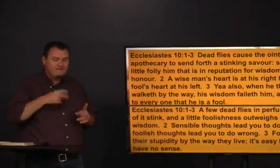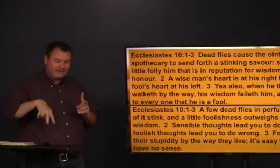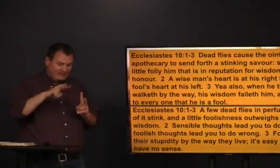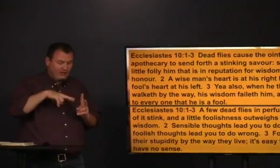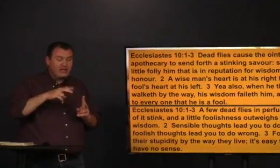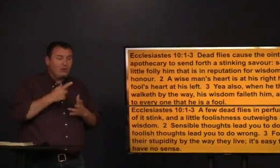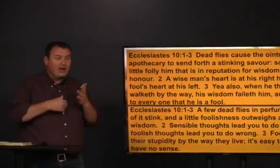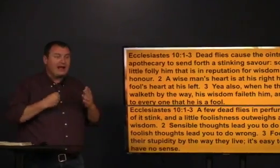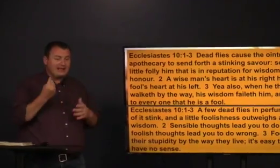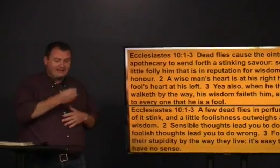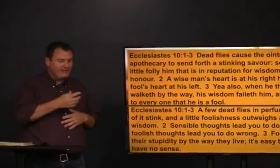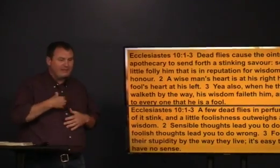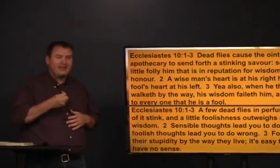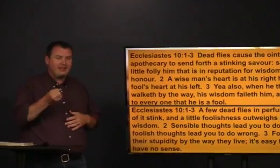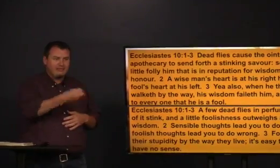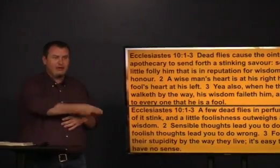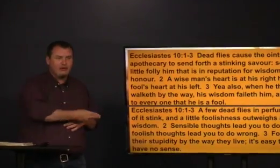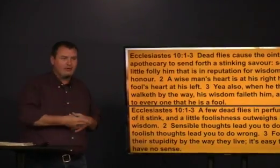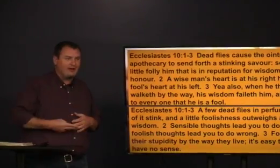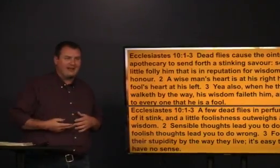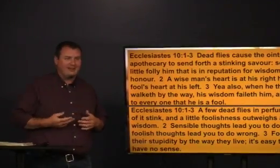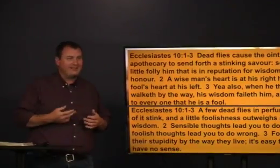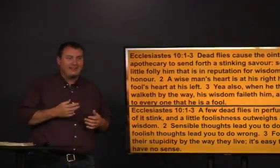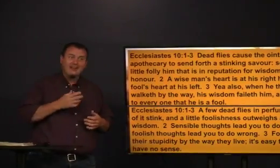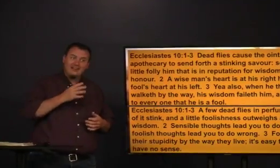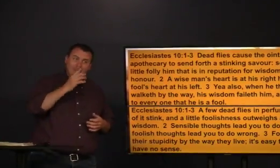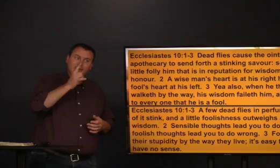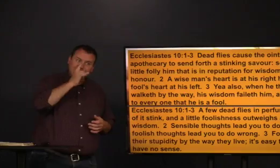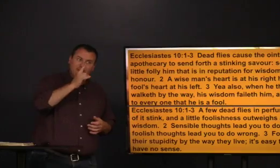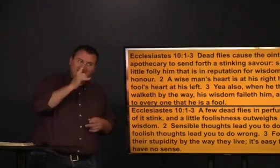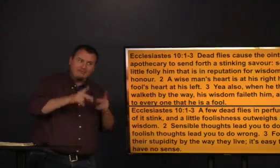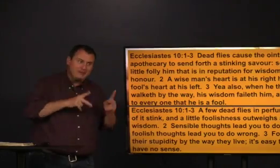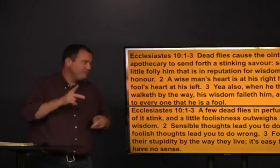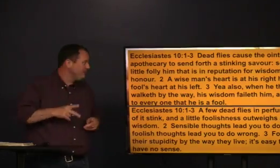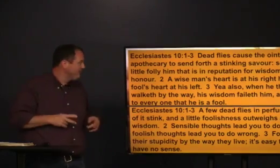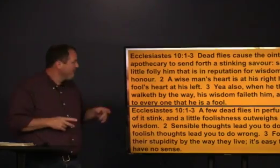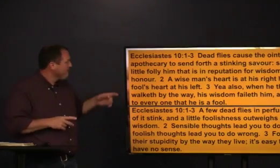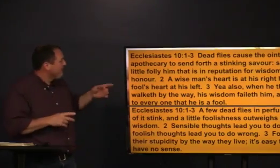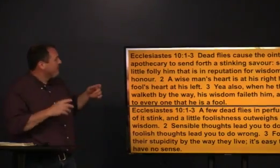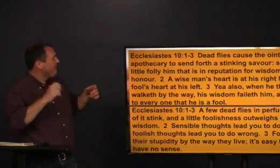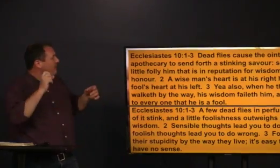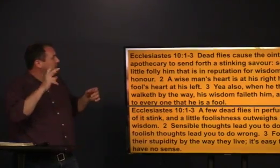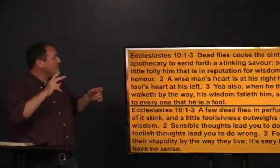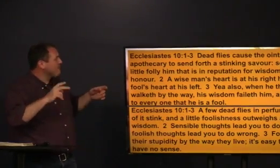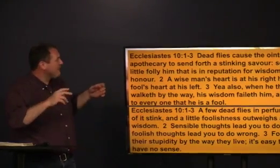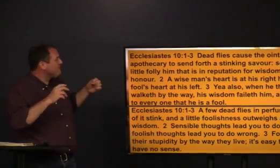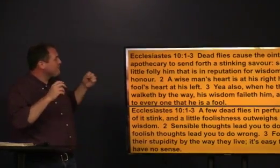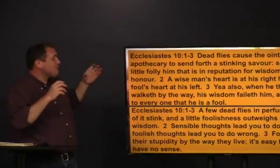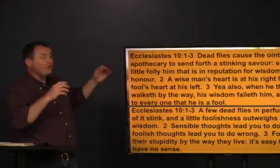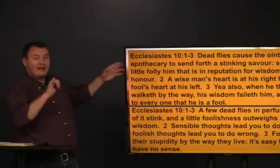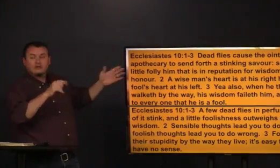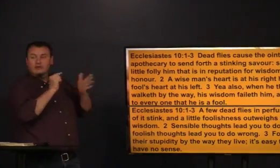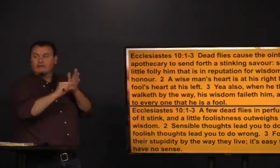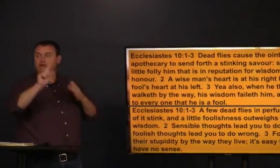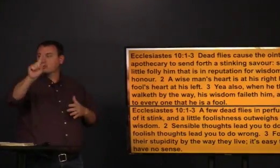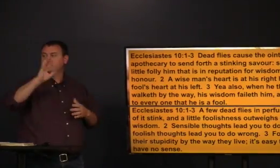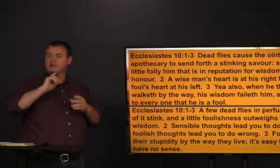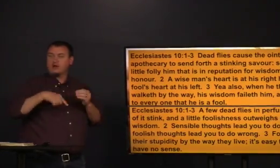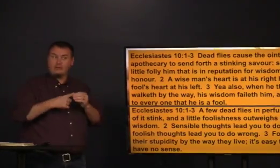They look at what I give them and they throw it away. They're pretty picky people. So that's what verse 1 is talking